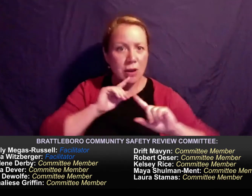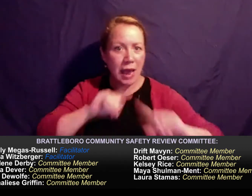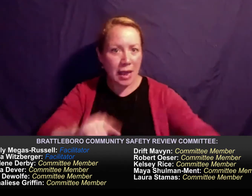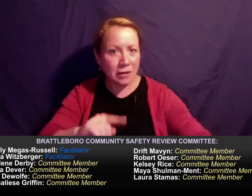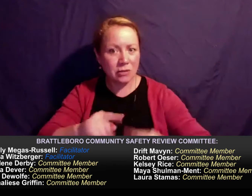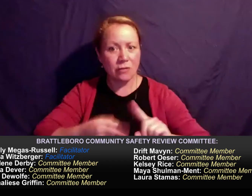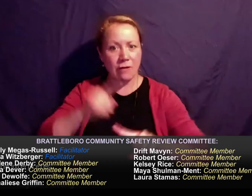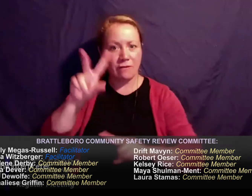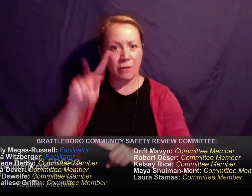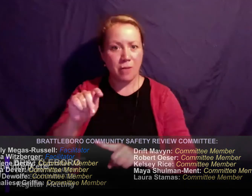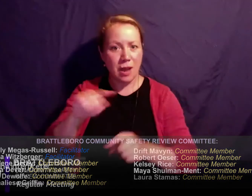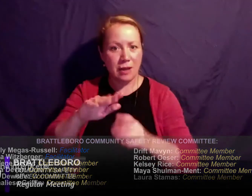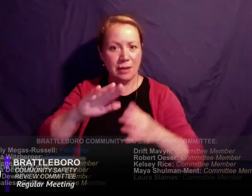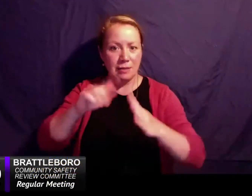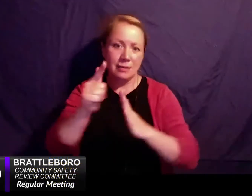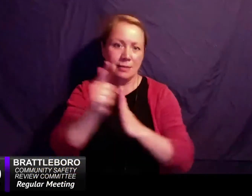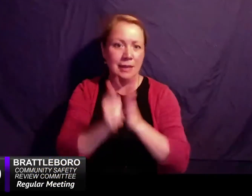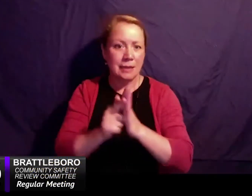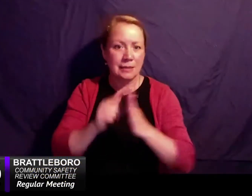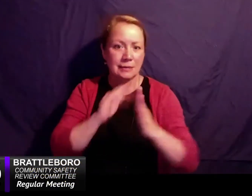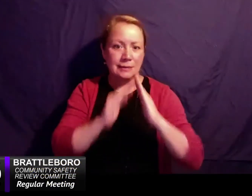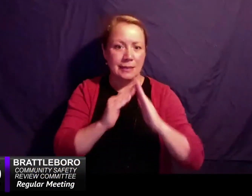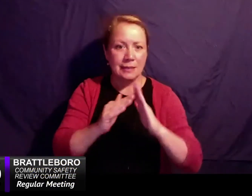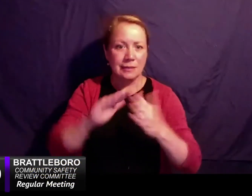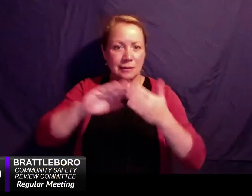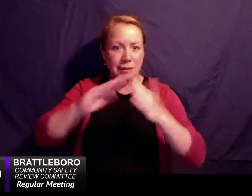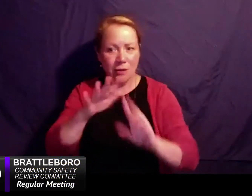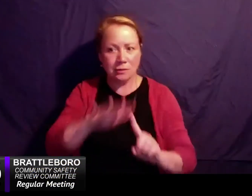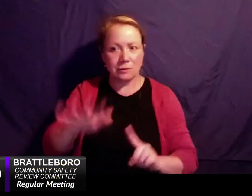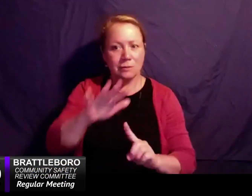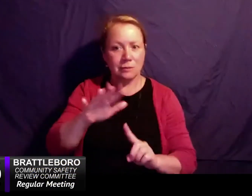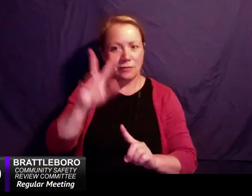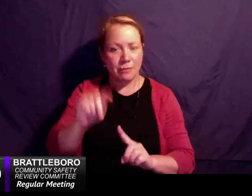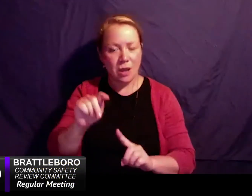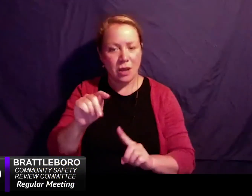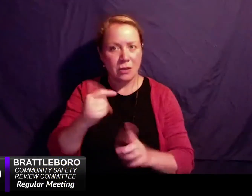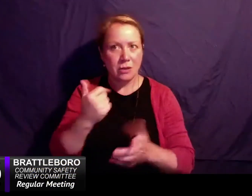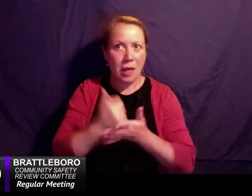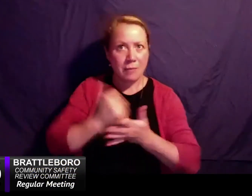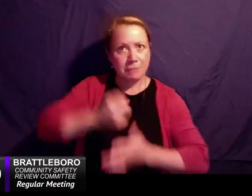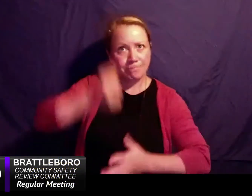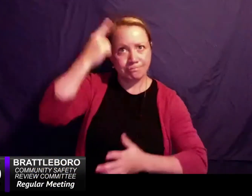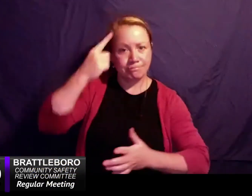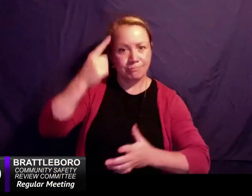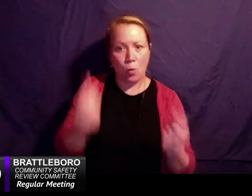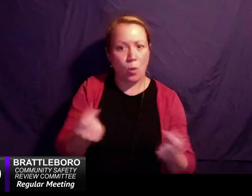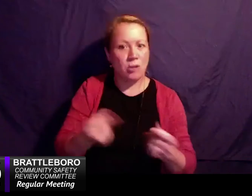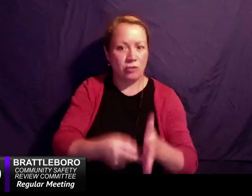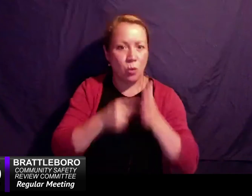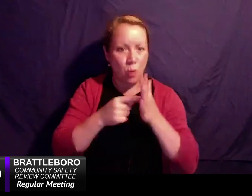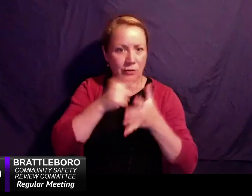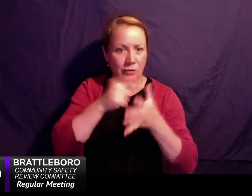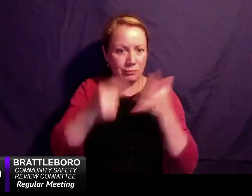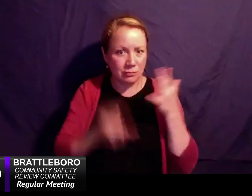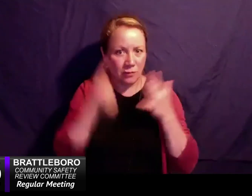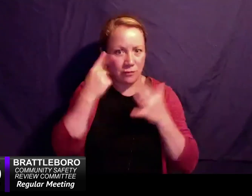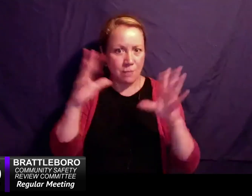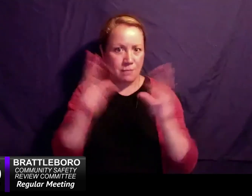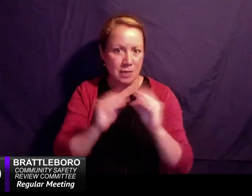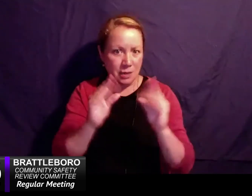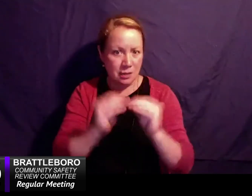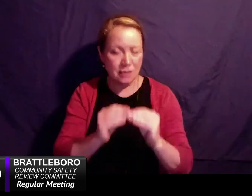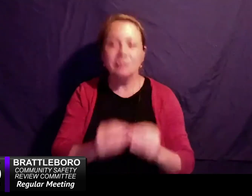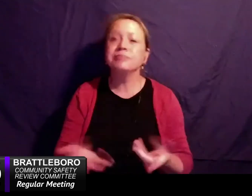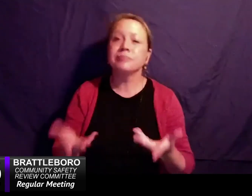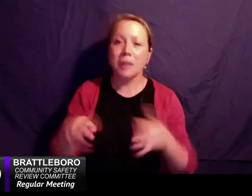and Towns that give us a sense of what our requirements are. And some basic ones that